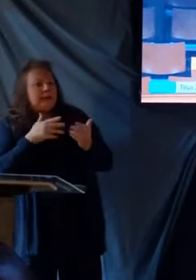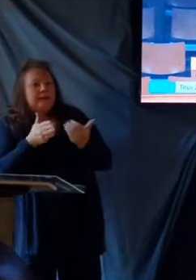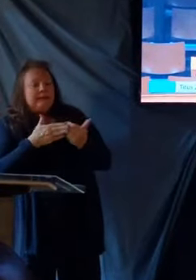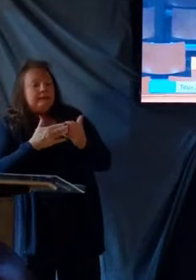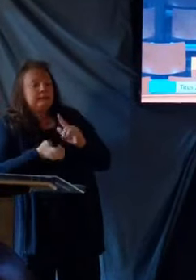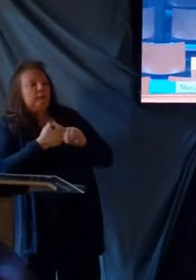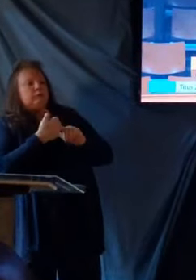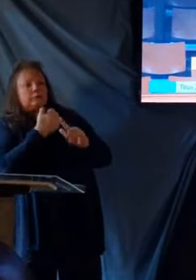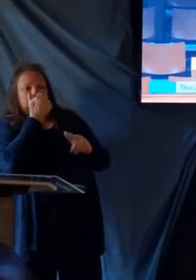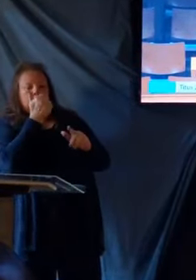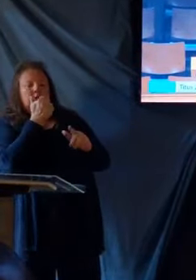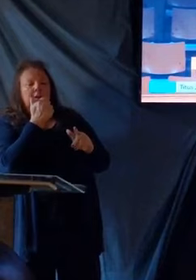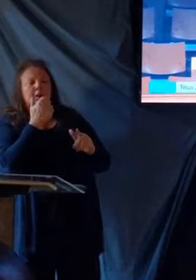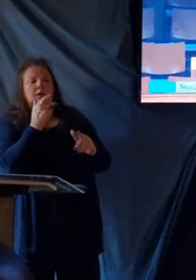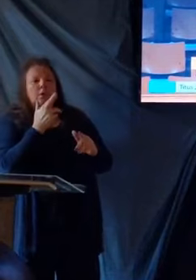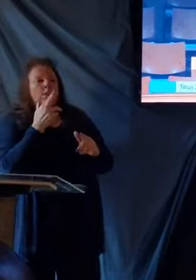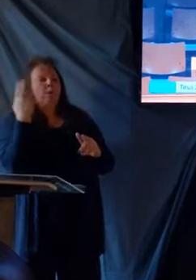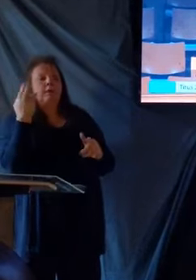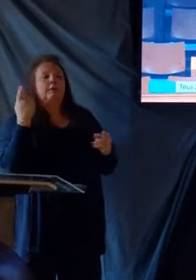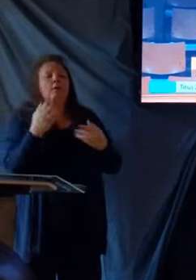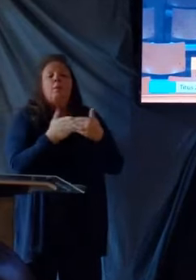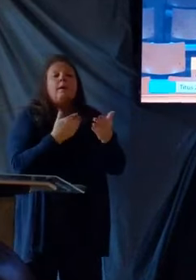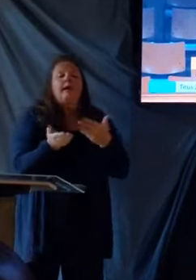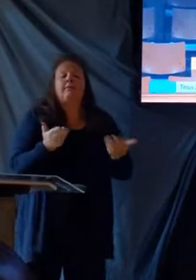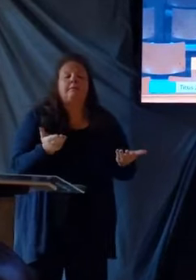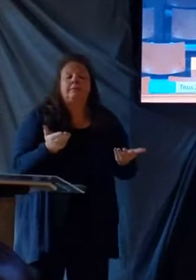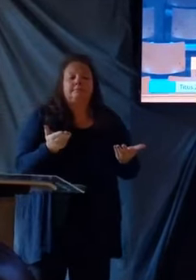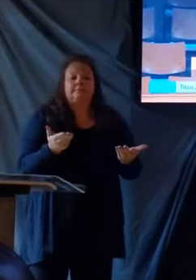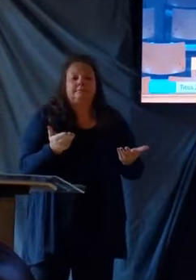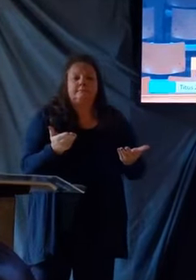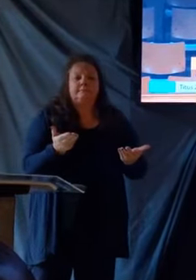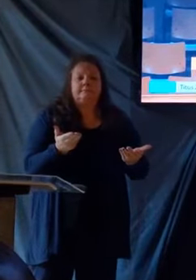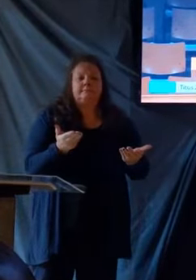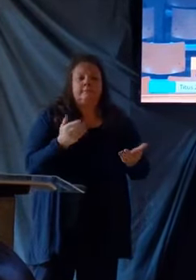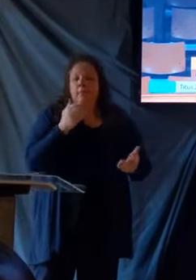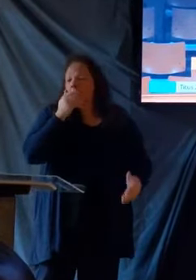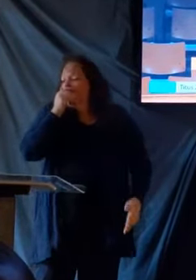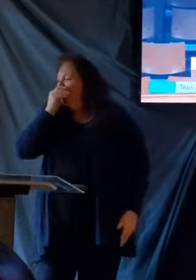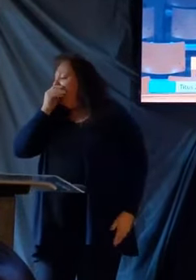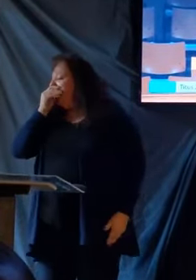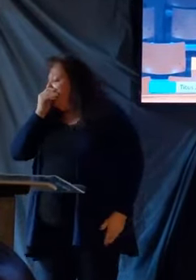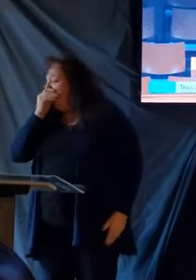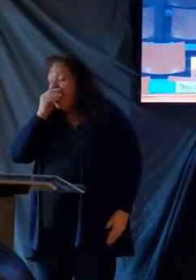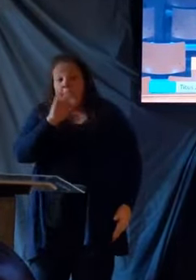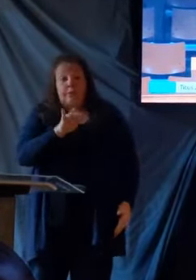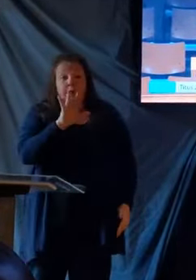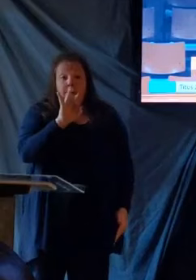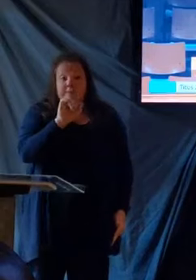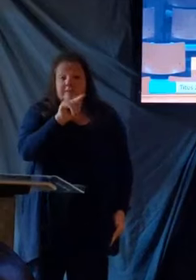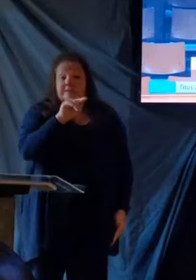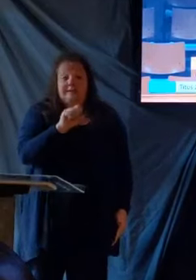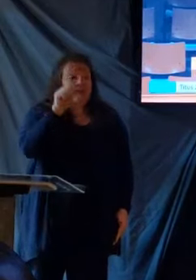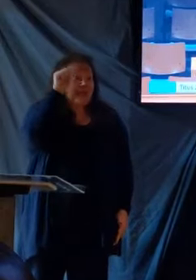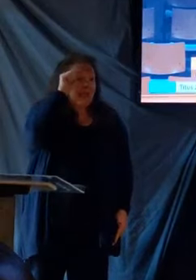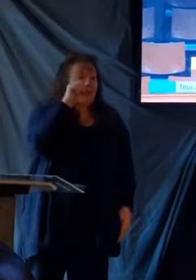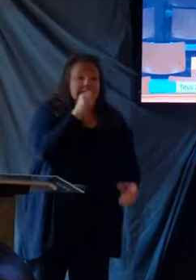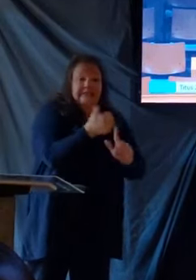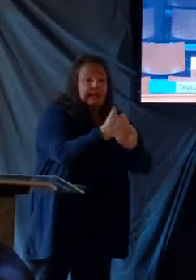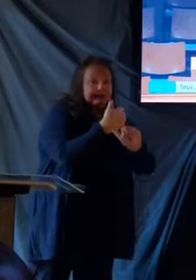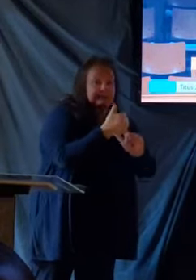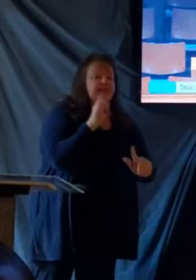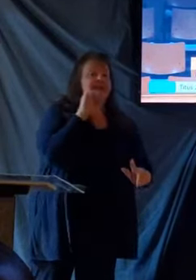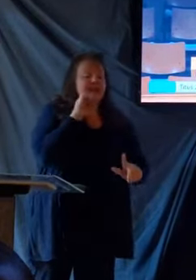susceptible to deception? Was that just a historic fact? Whatever those you come to, those very facts that Adam wasn't deceived, but Eve